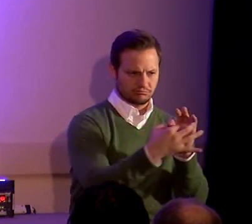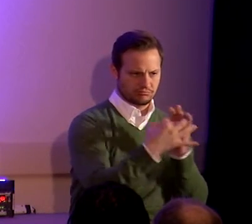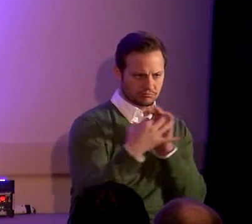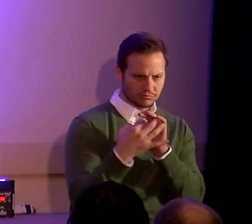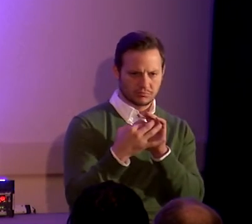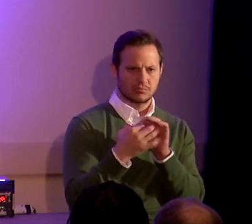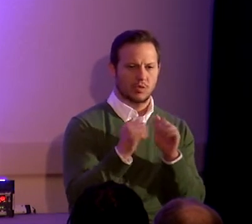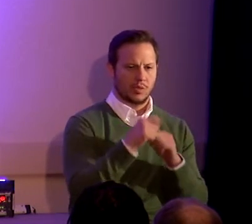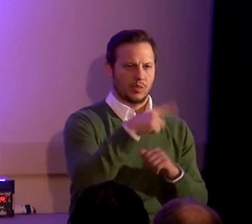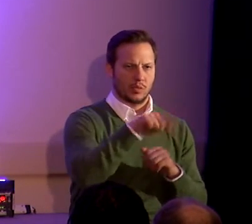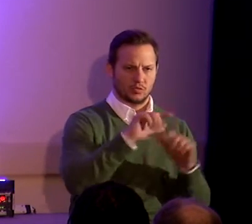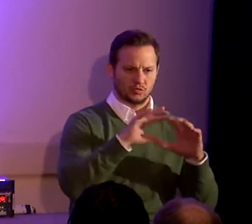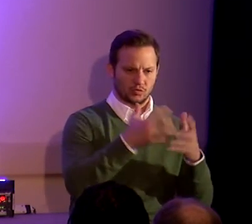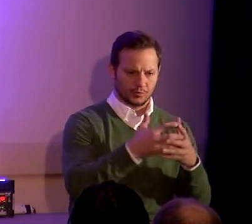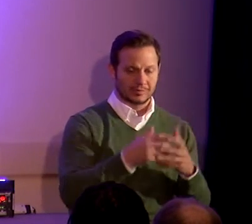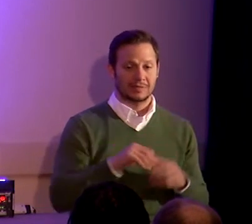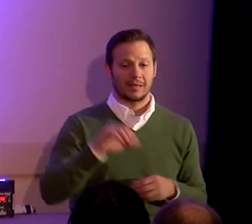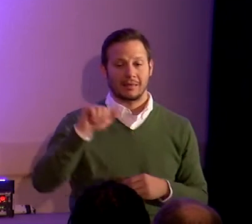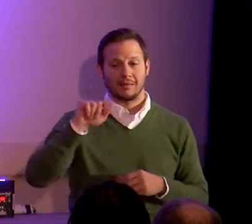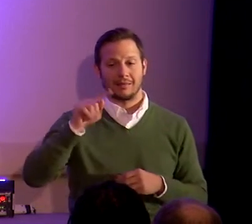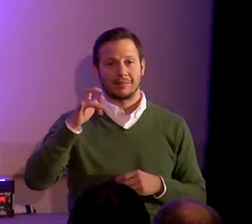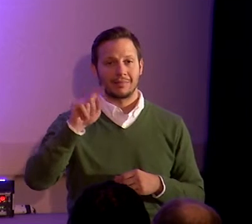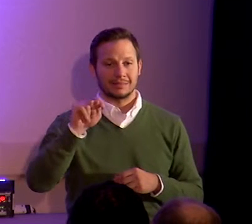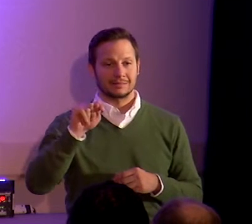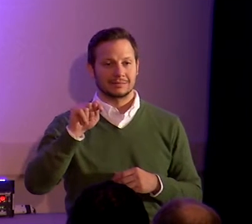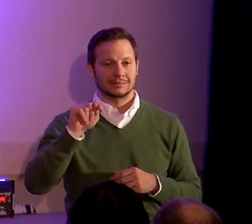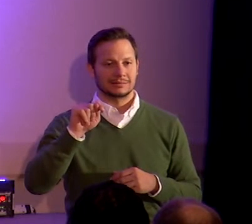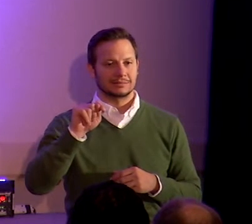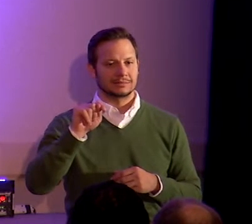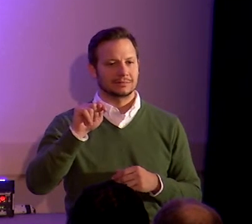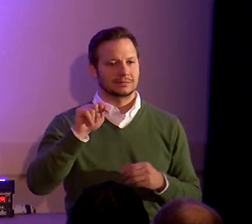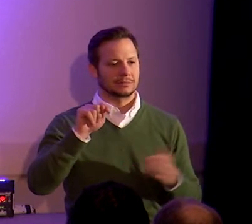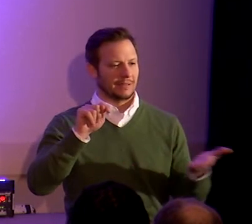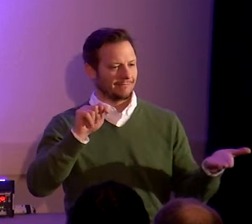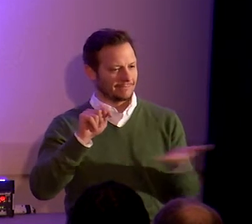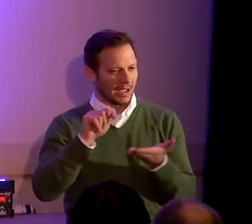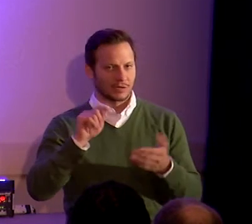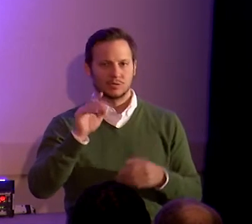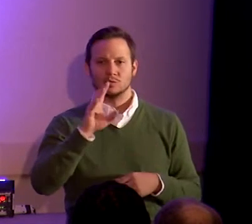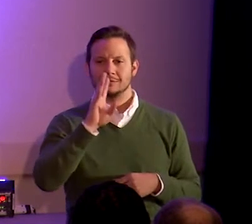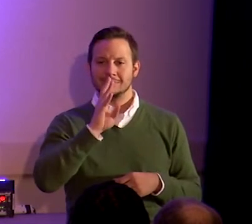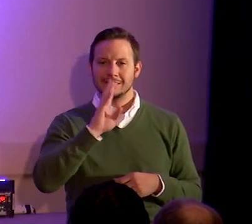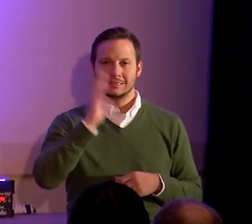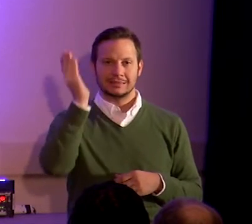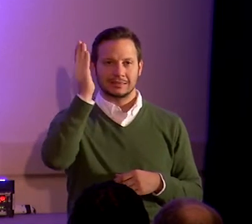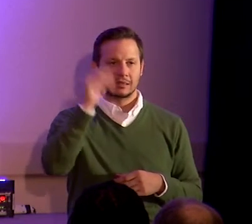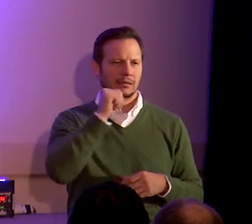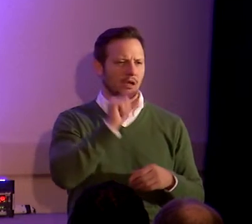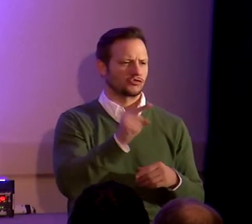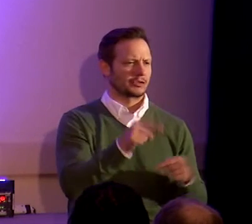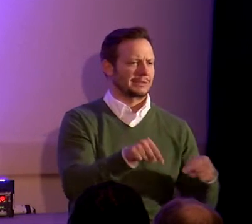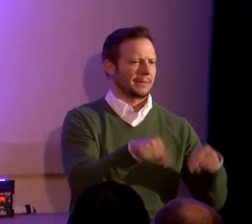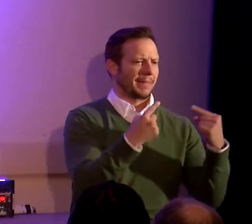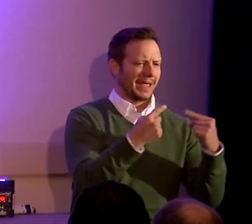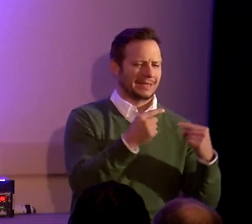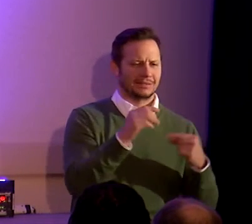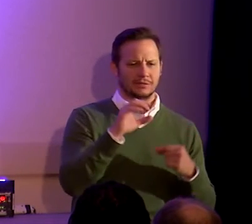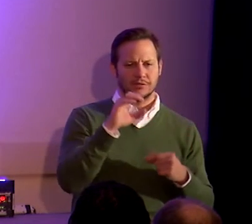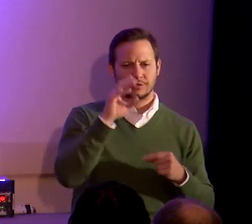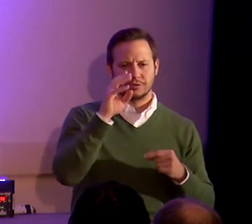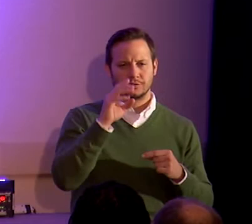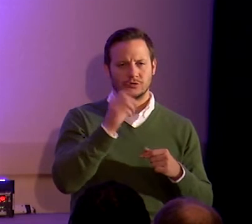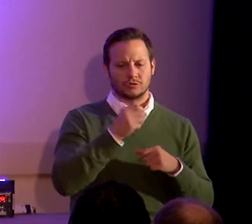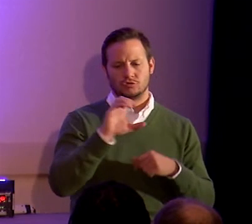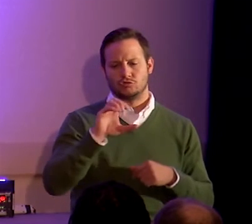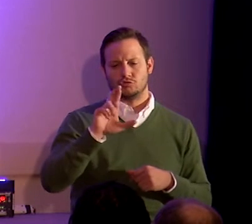groups. Atheist activists were being invited to speak all across the state, not just to debate creationists at religious schools and not to talk to